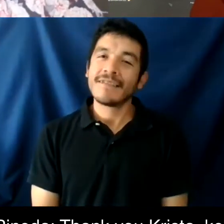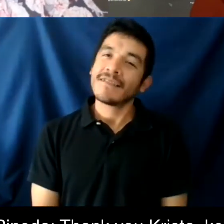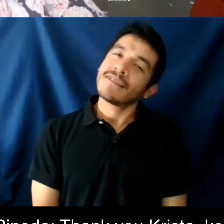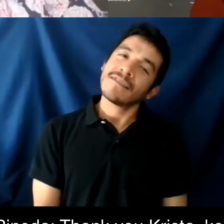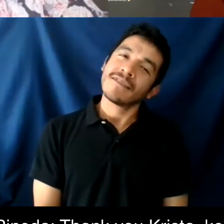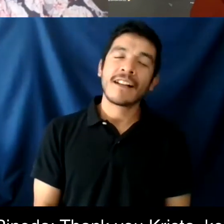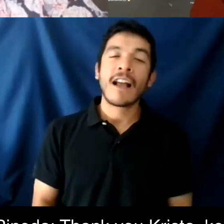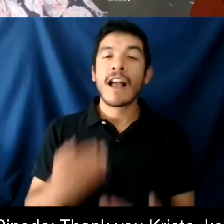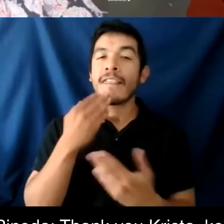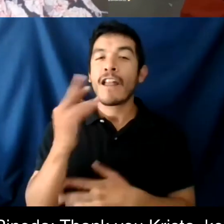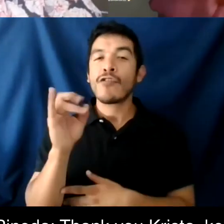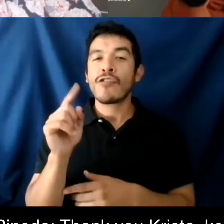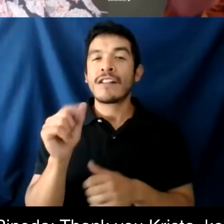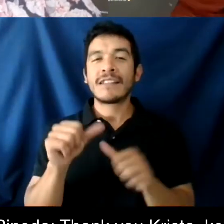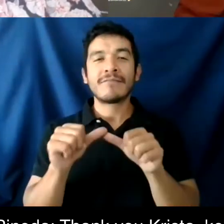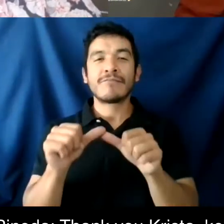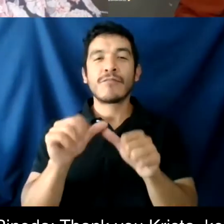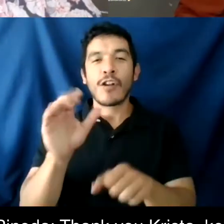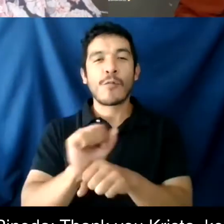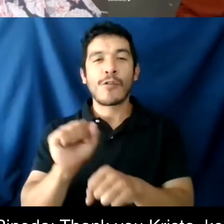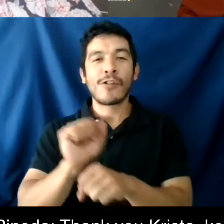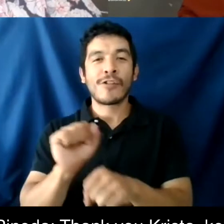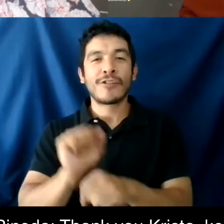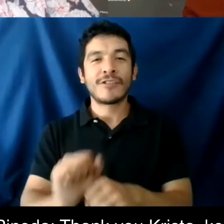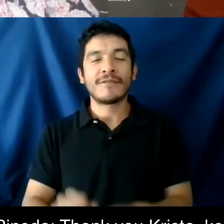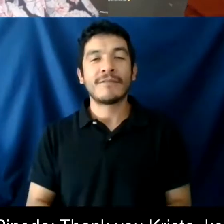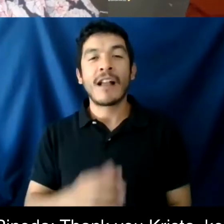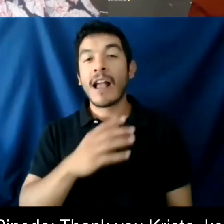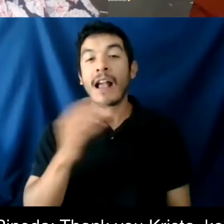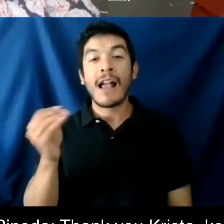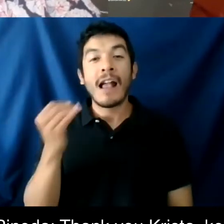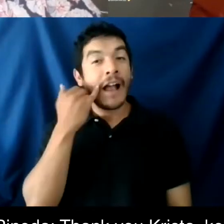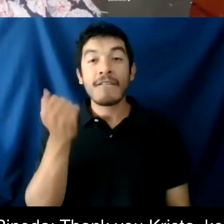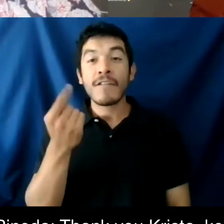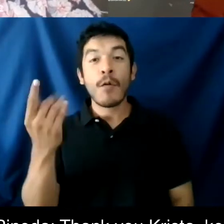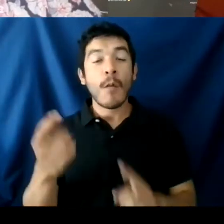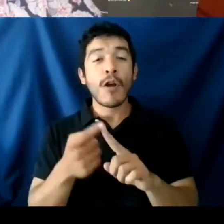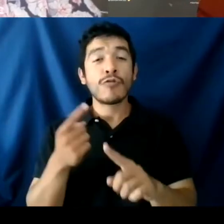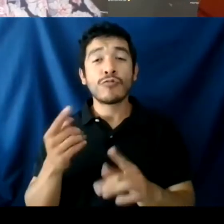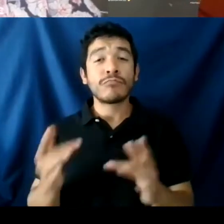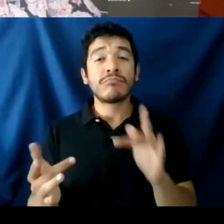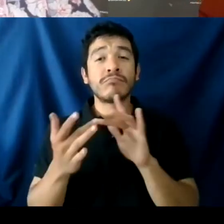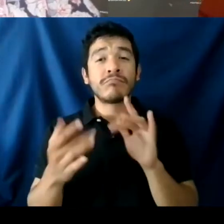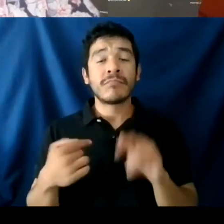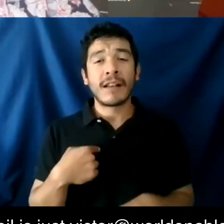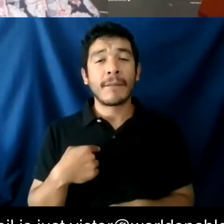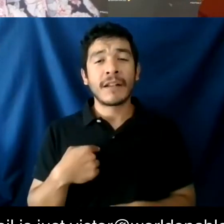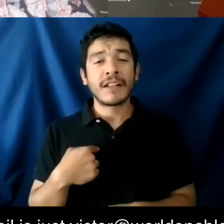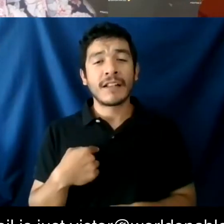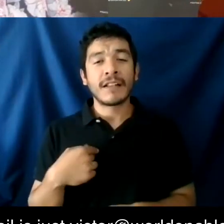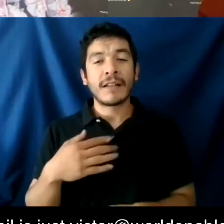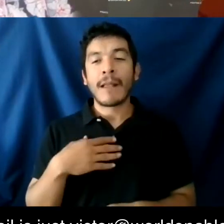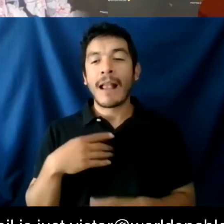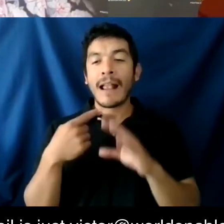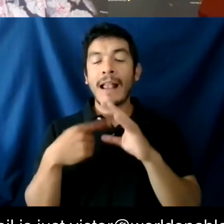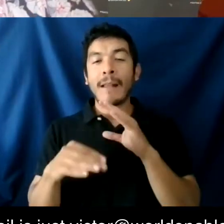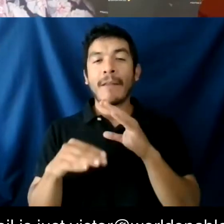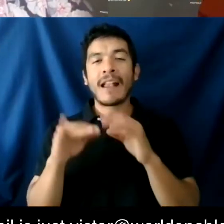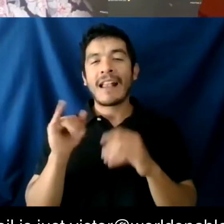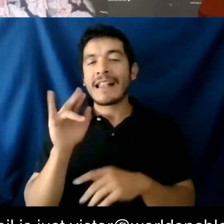Thank you, Krista. Keep up the great work. And if anybody wants to reach out to me, my email is